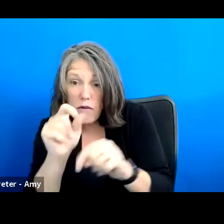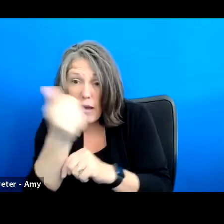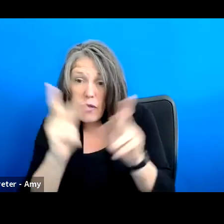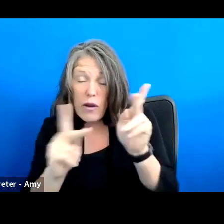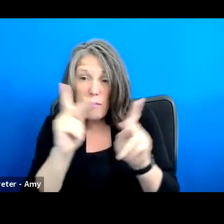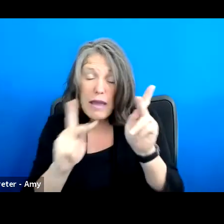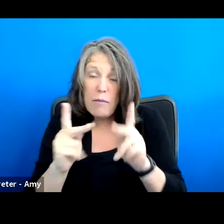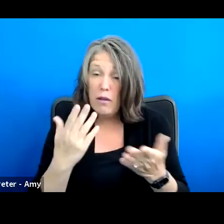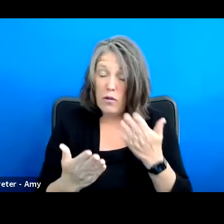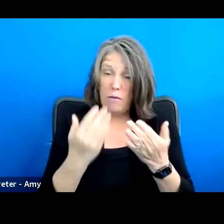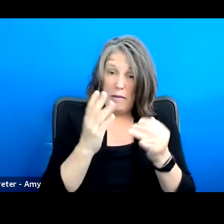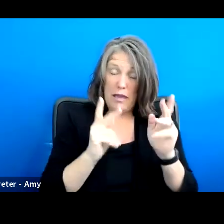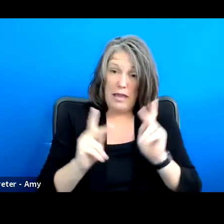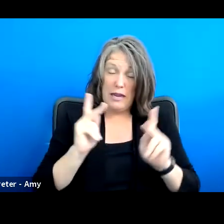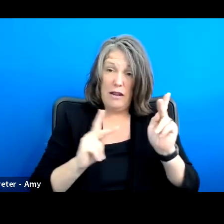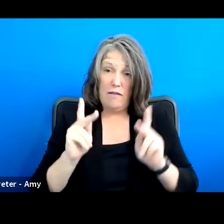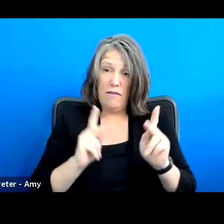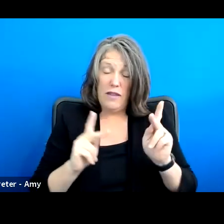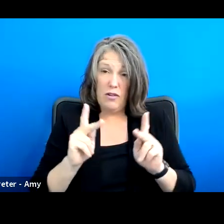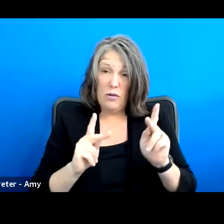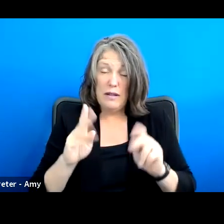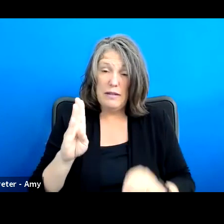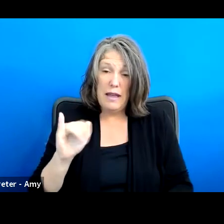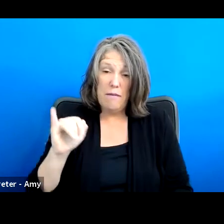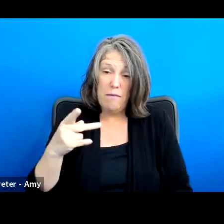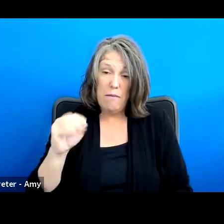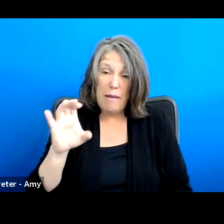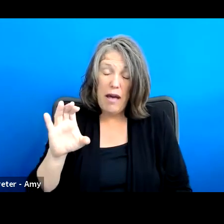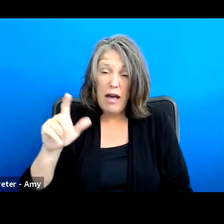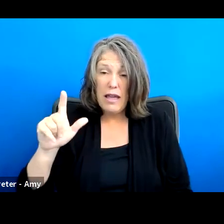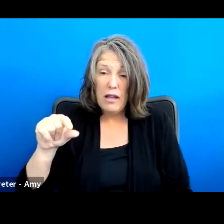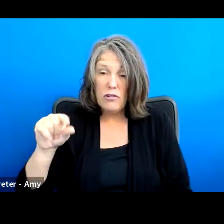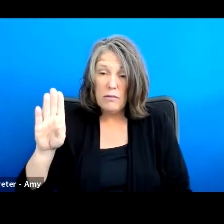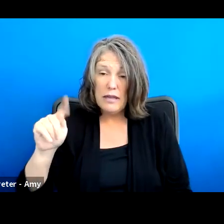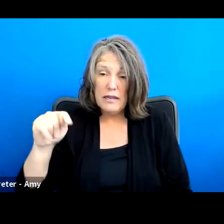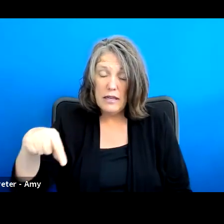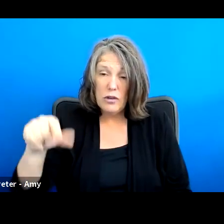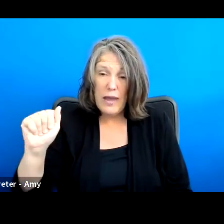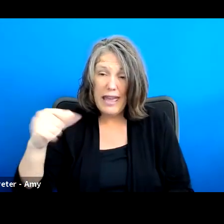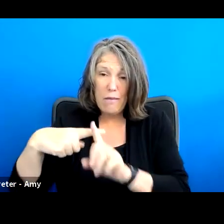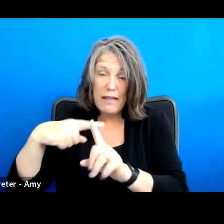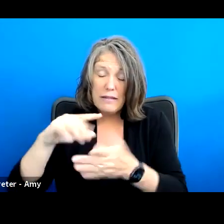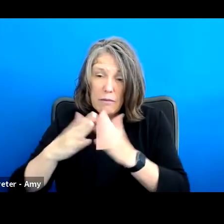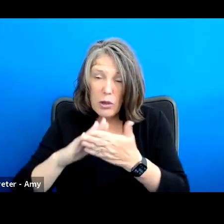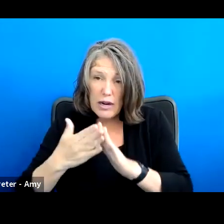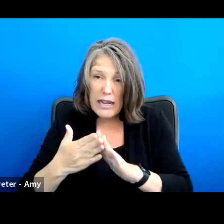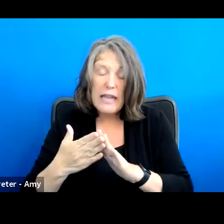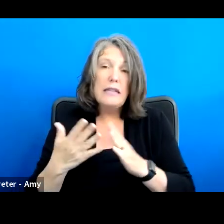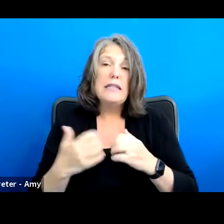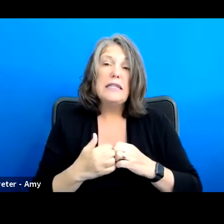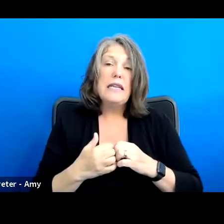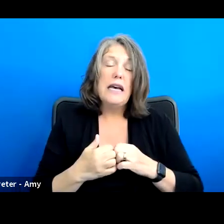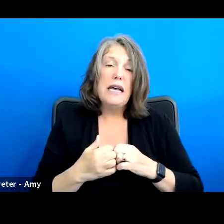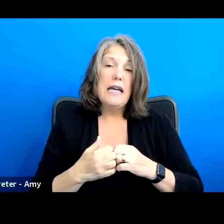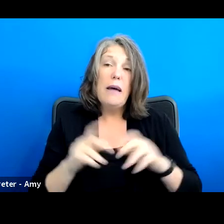from individuals, BIPOC communities, LGBTQIA+ communities, whether it